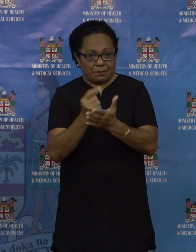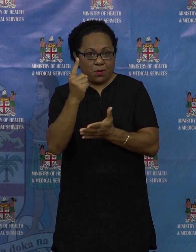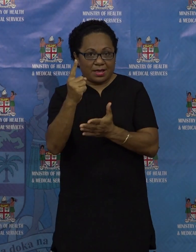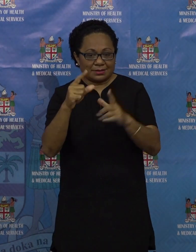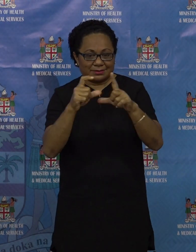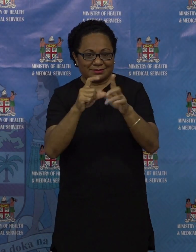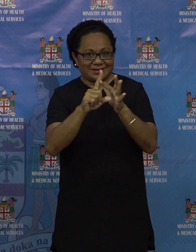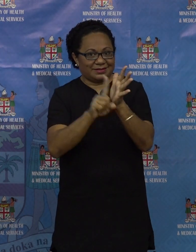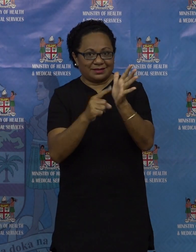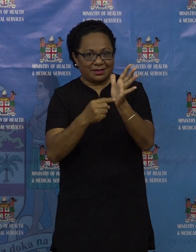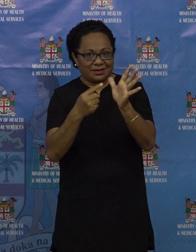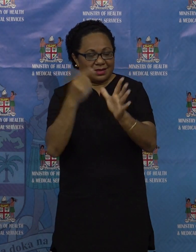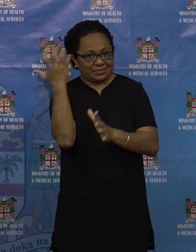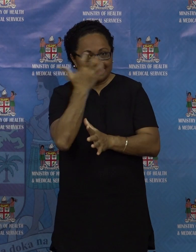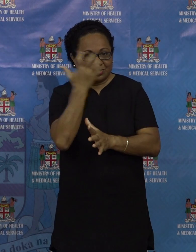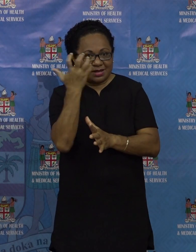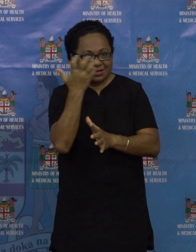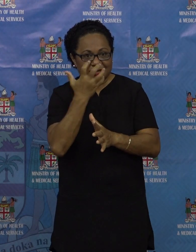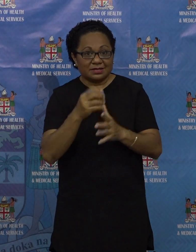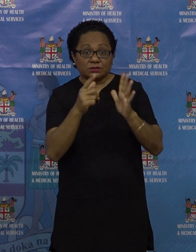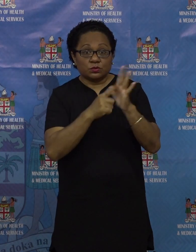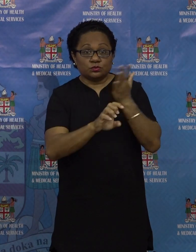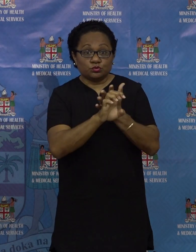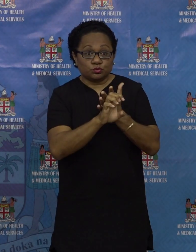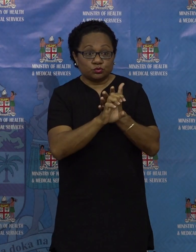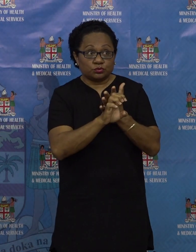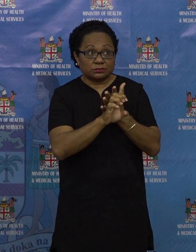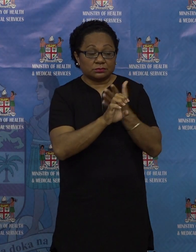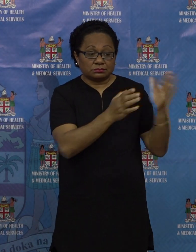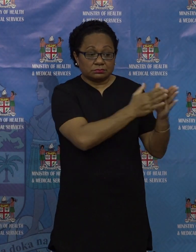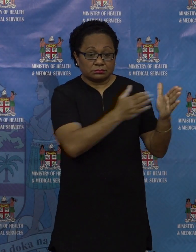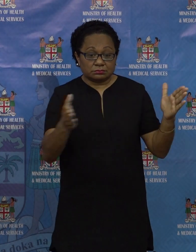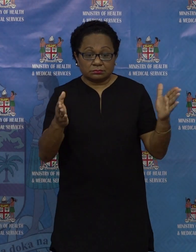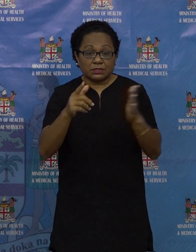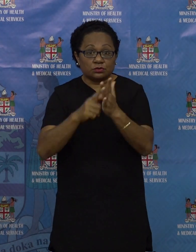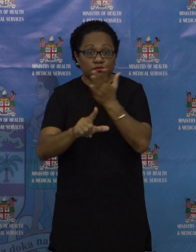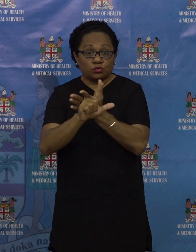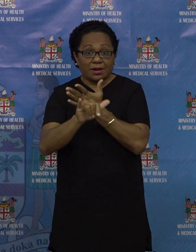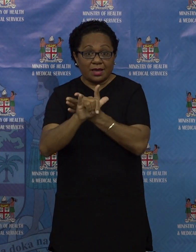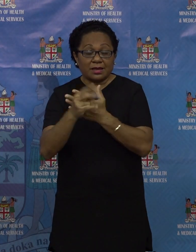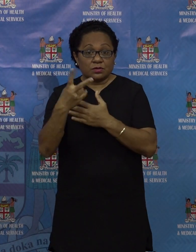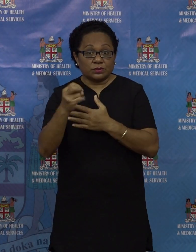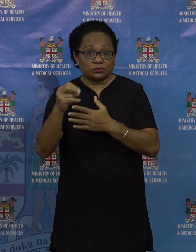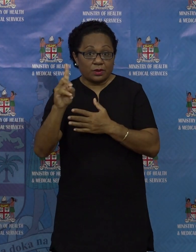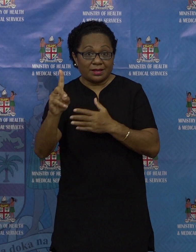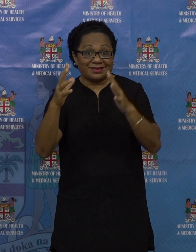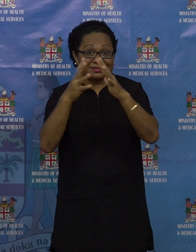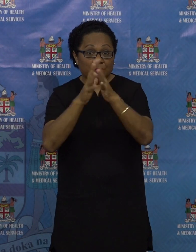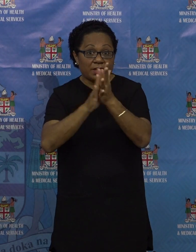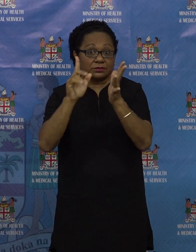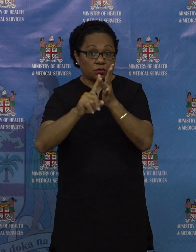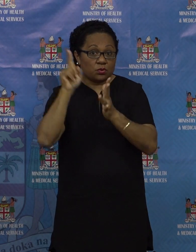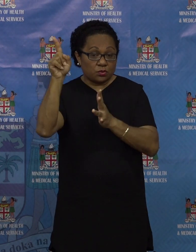From between June to July 2021, The WHO has reported that COVID-19